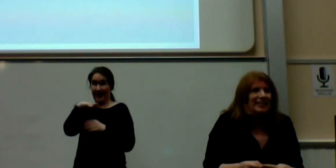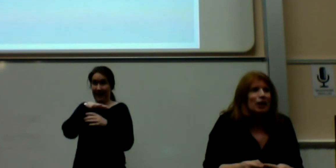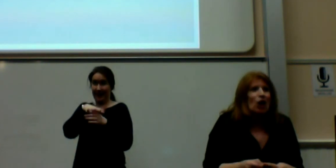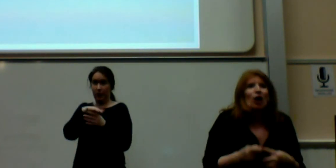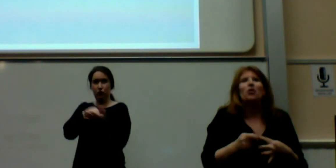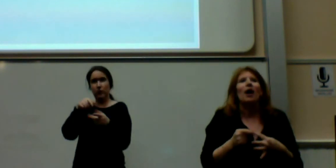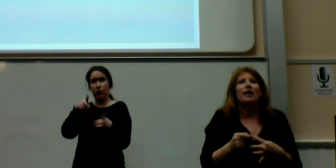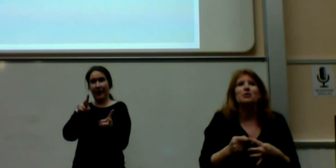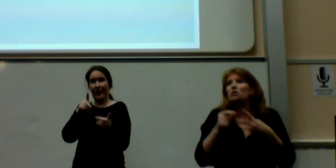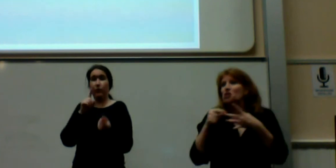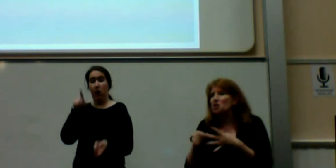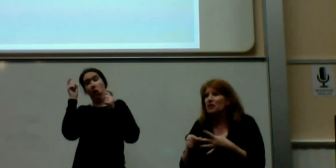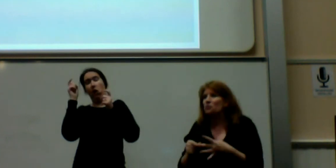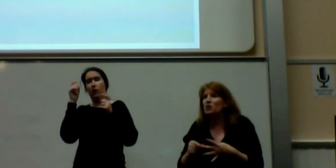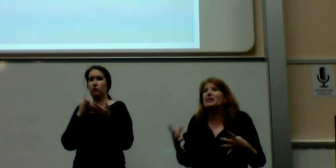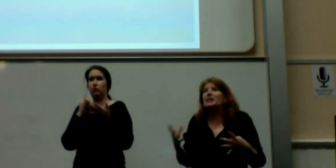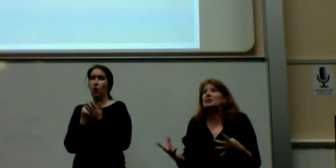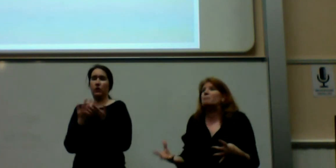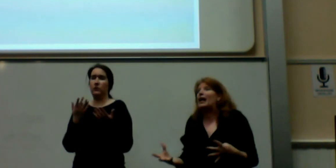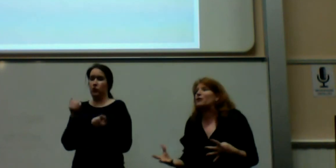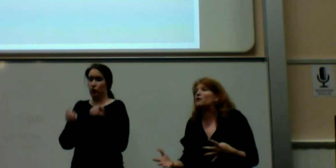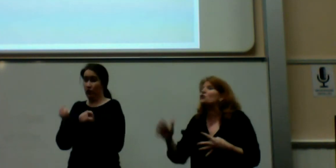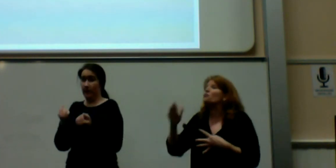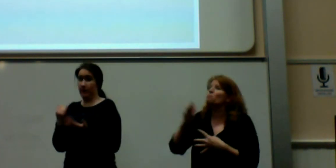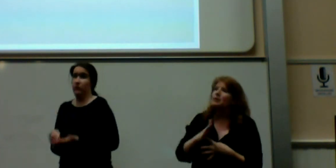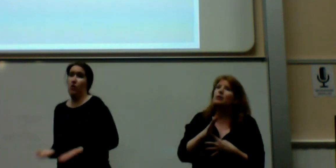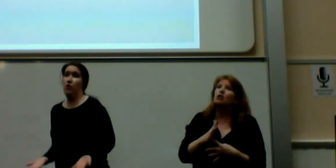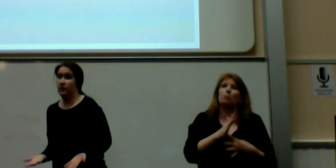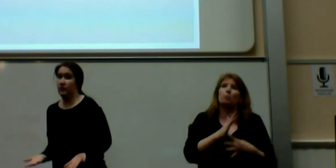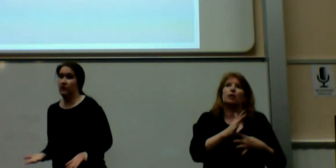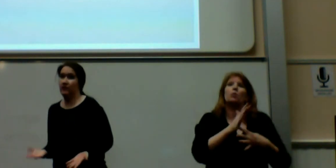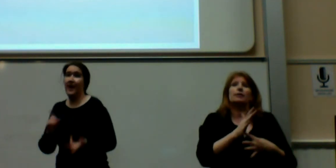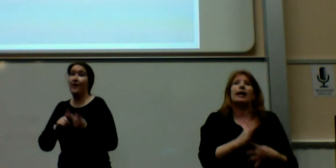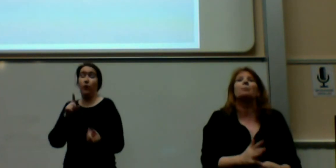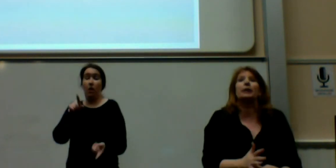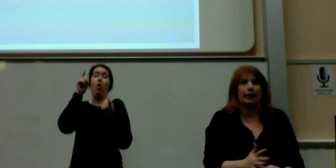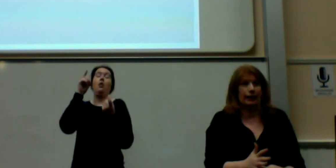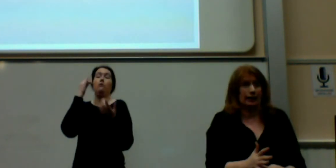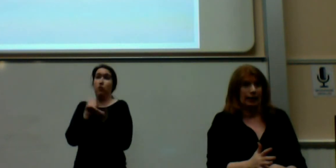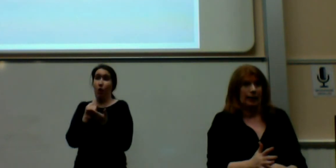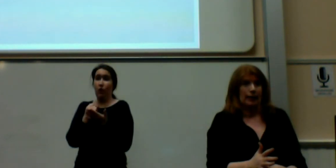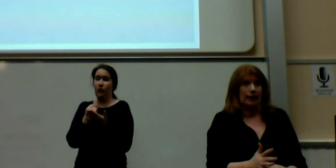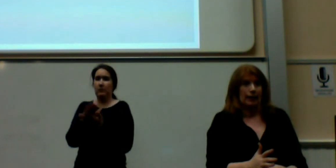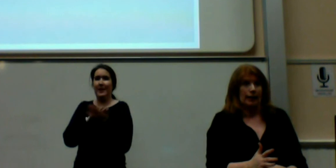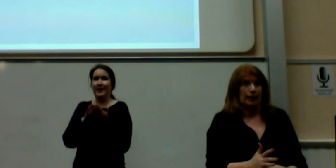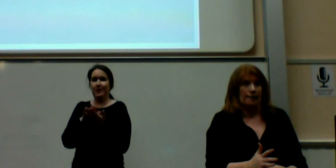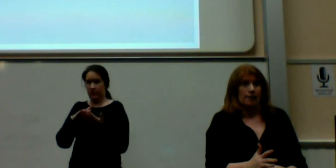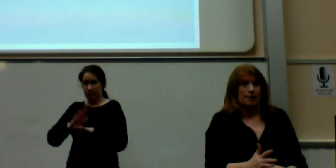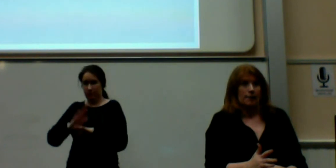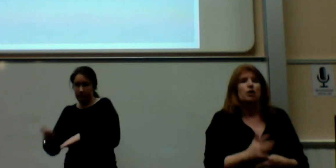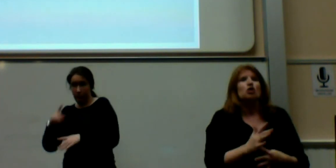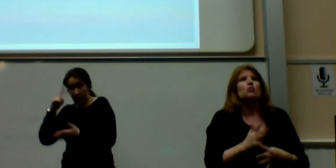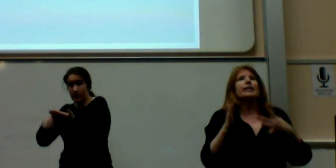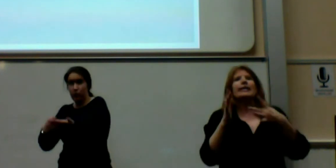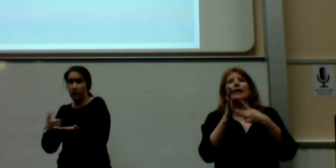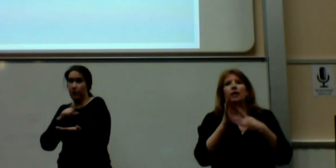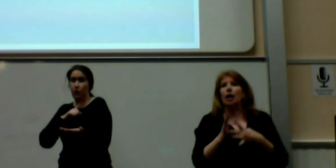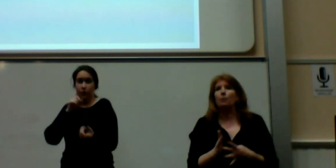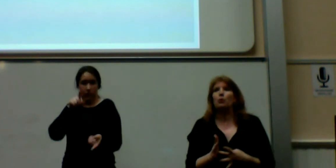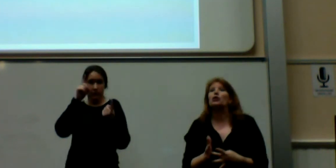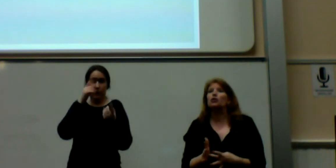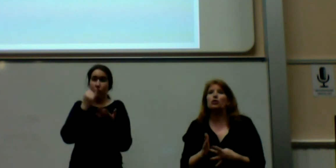correctly. Otherwise, your judgment really doesn't matter. If you've misinterpreted what's happening, then you really